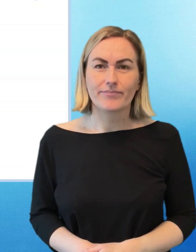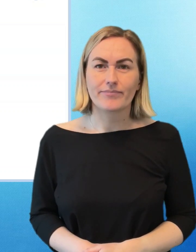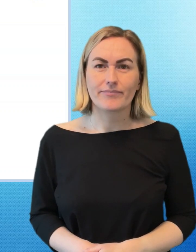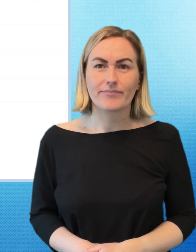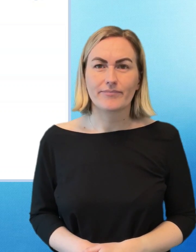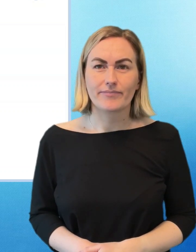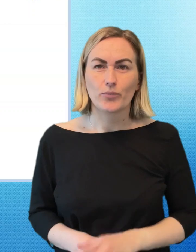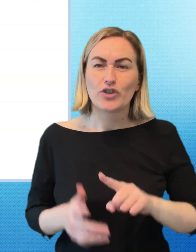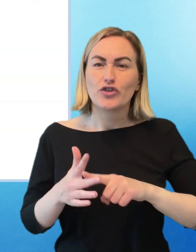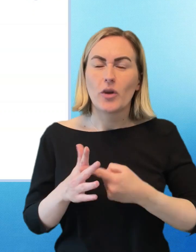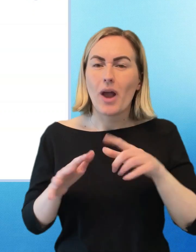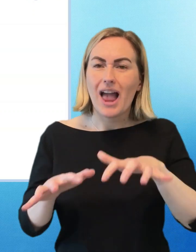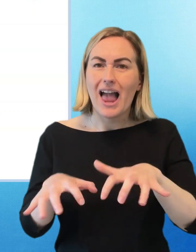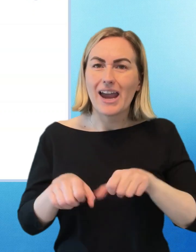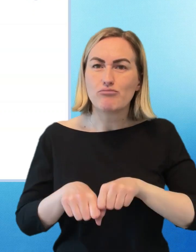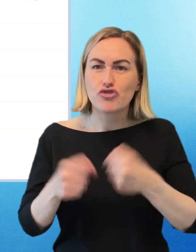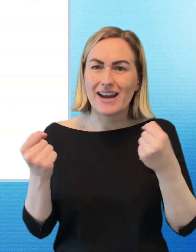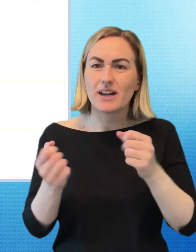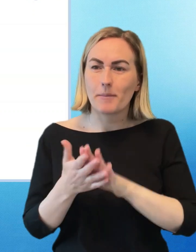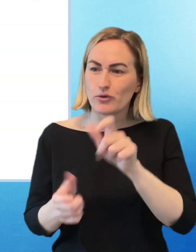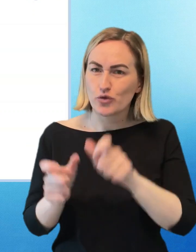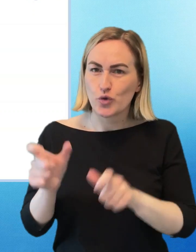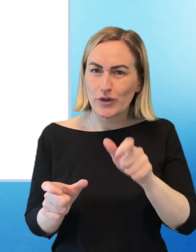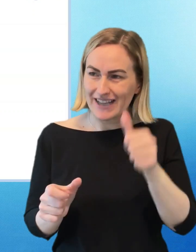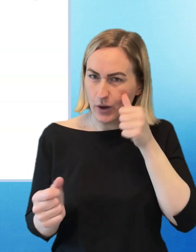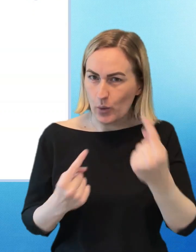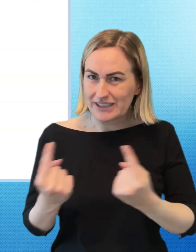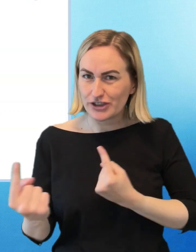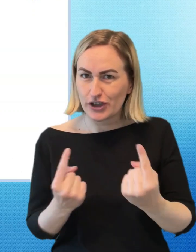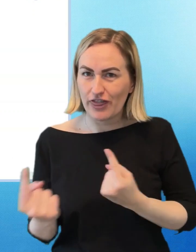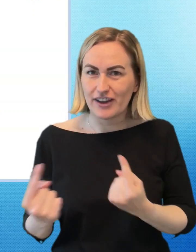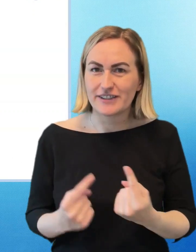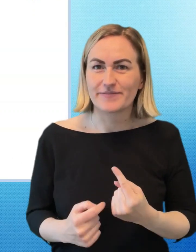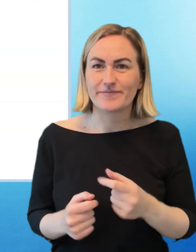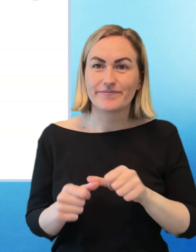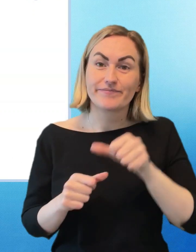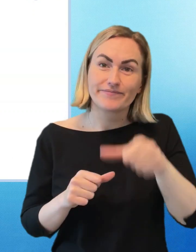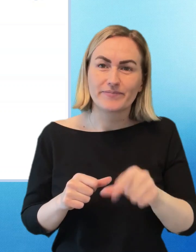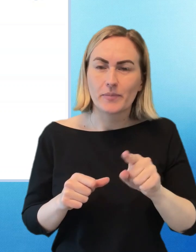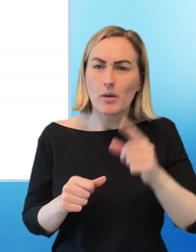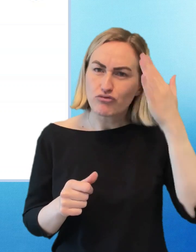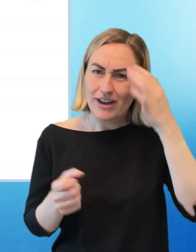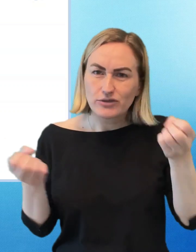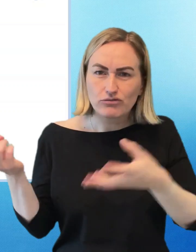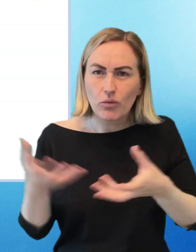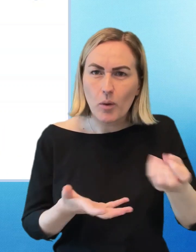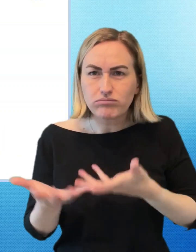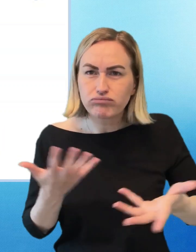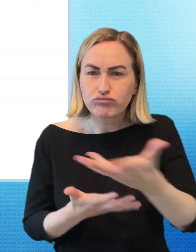We began with an icebreaker so that the students could get to know each other, and then we brainstormed a case